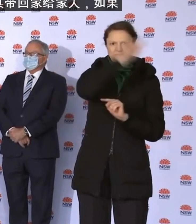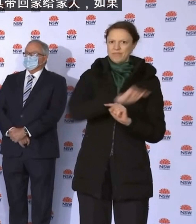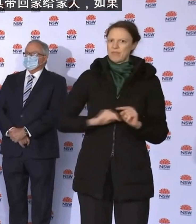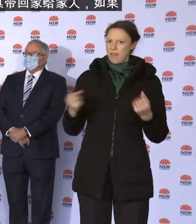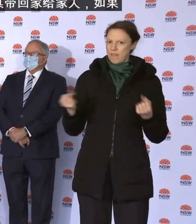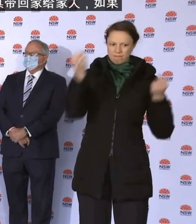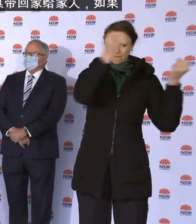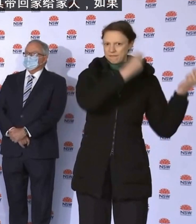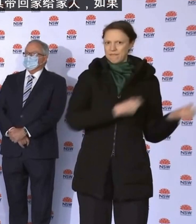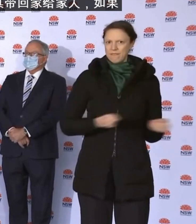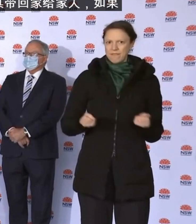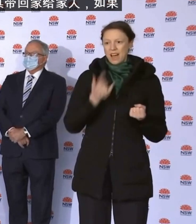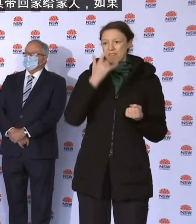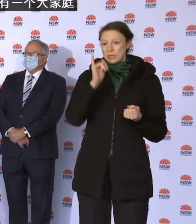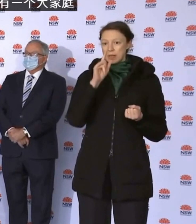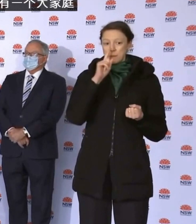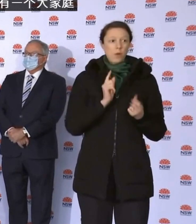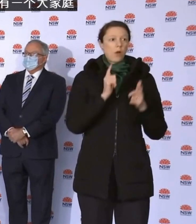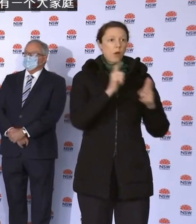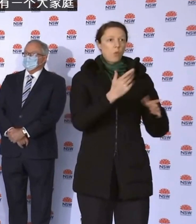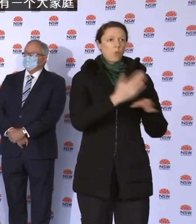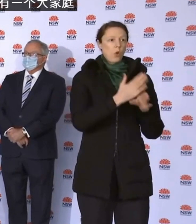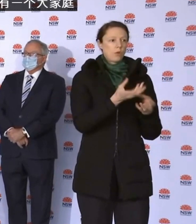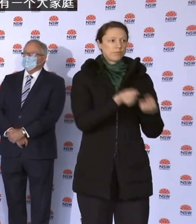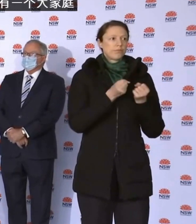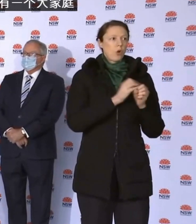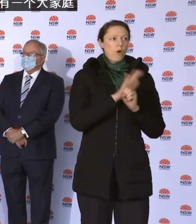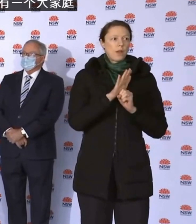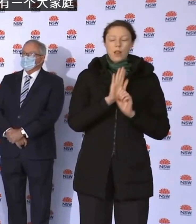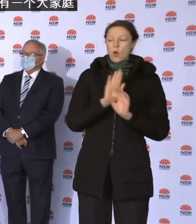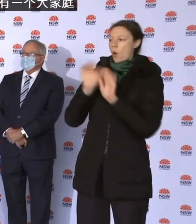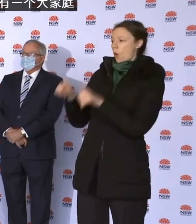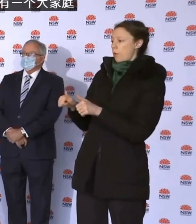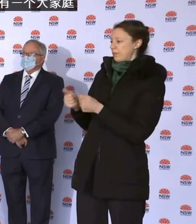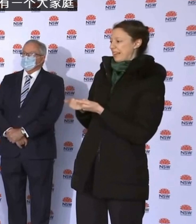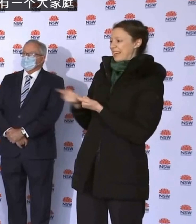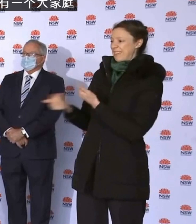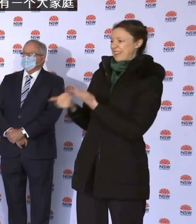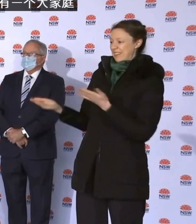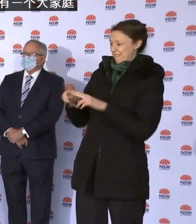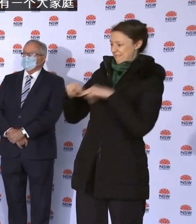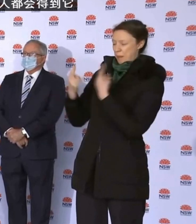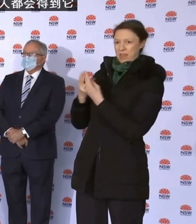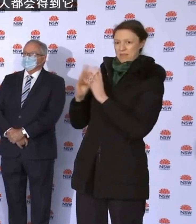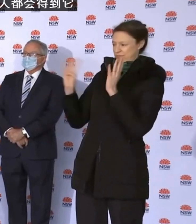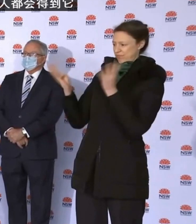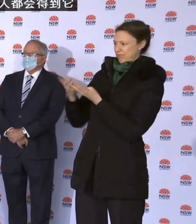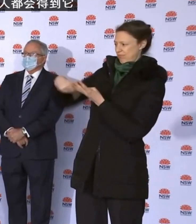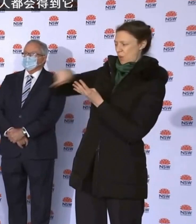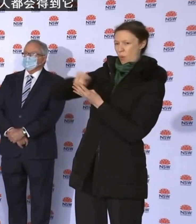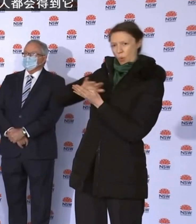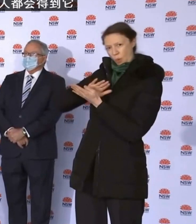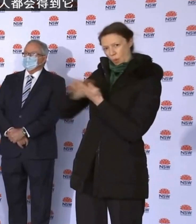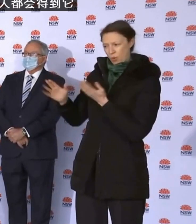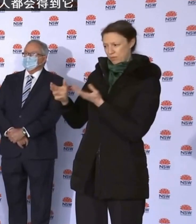get the virus and then take it home to their families. And if you have a large family in the household, because of how contagious this virus is, it really means everybody